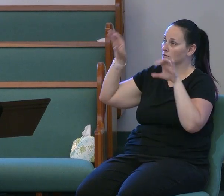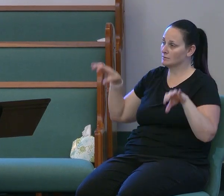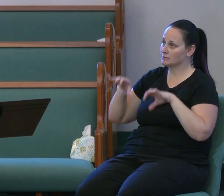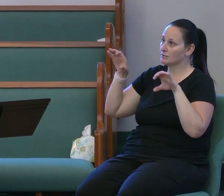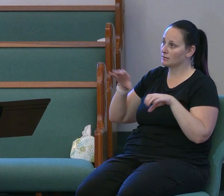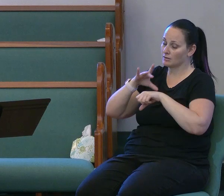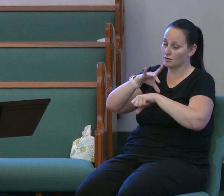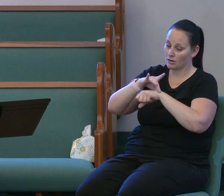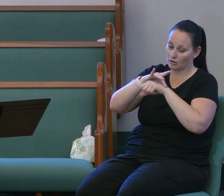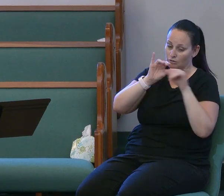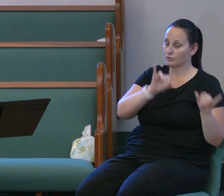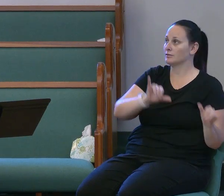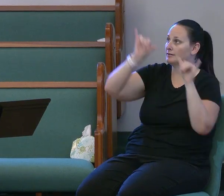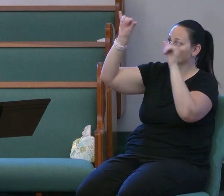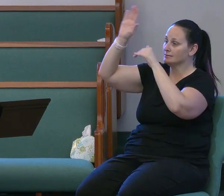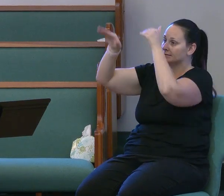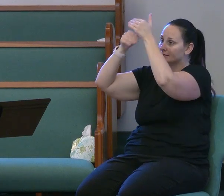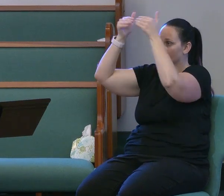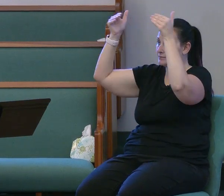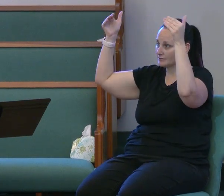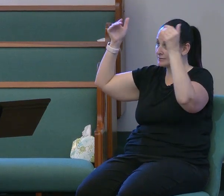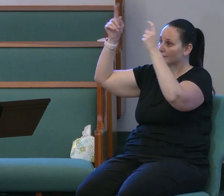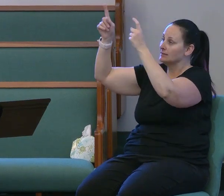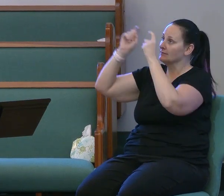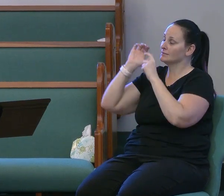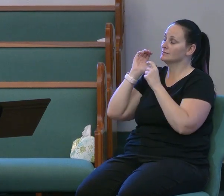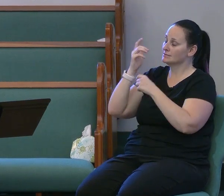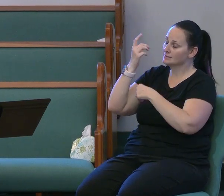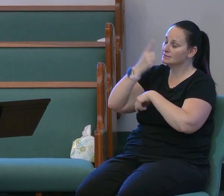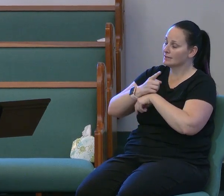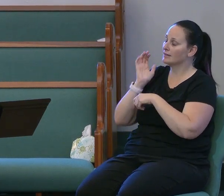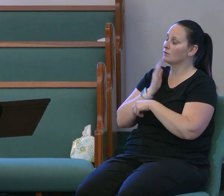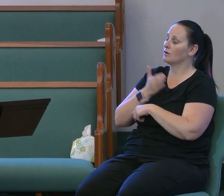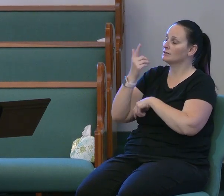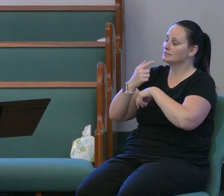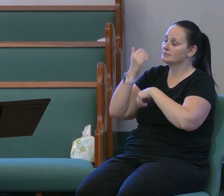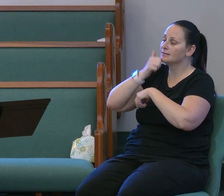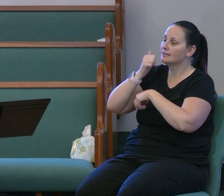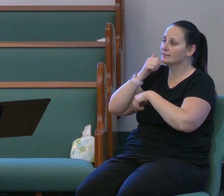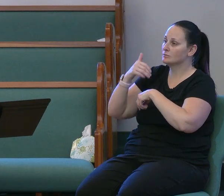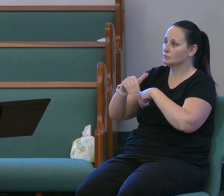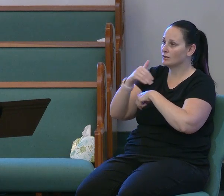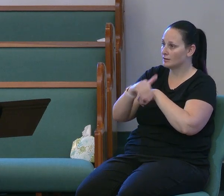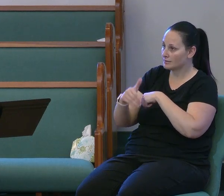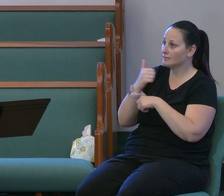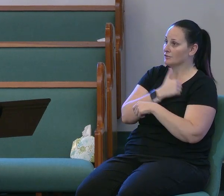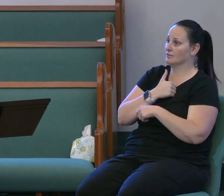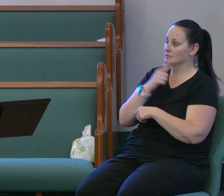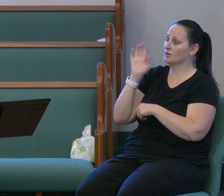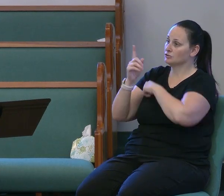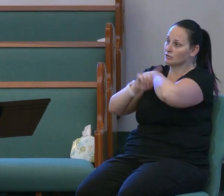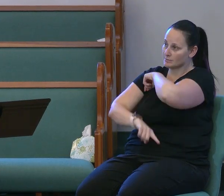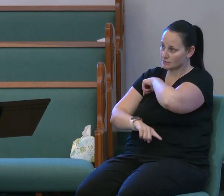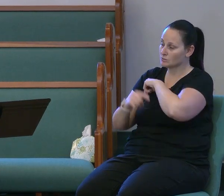thy will be done, on earth as it is in heaven. Give us this day our daily bread, and forgive us